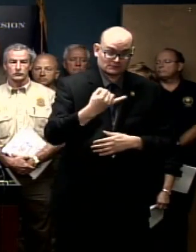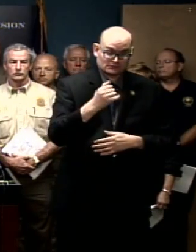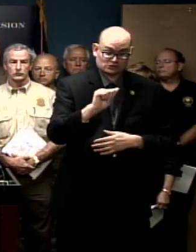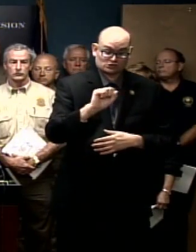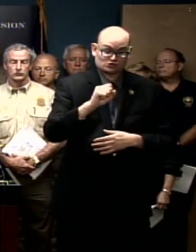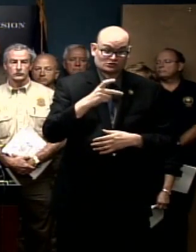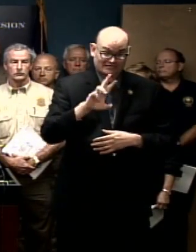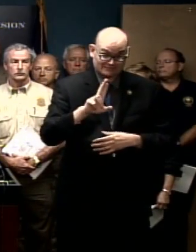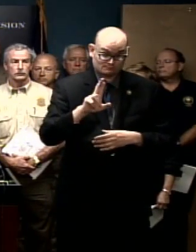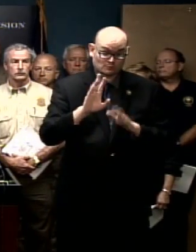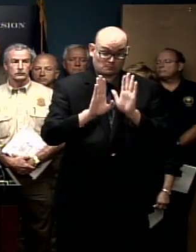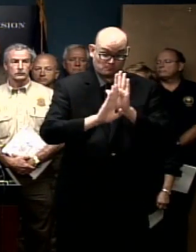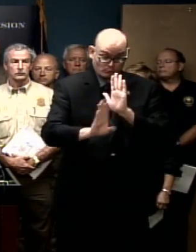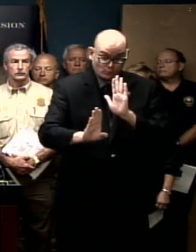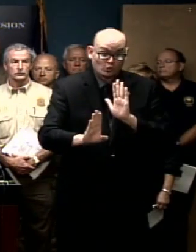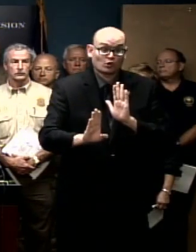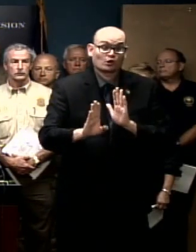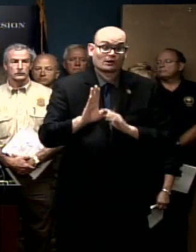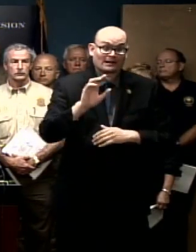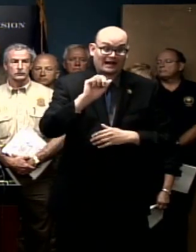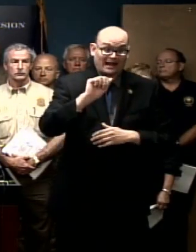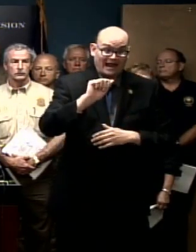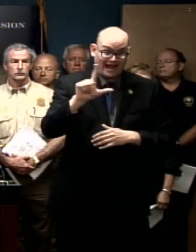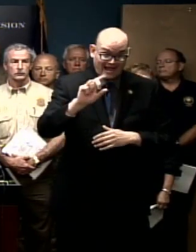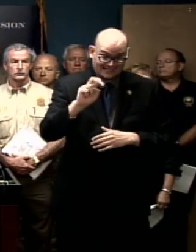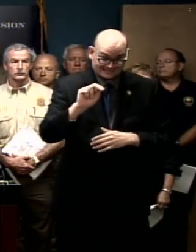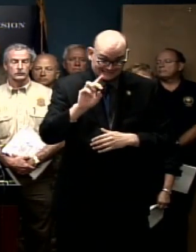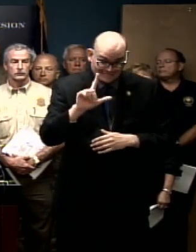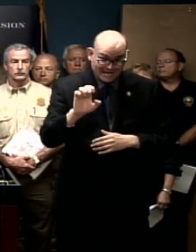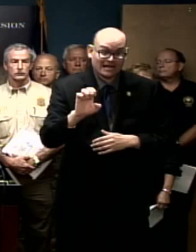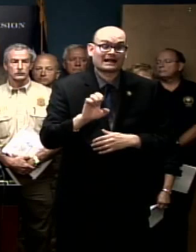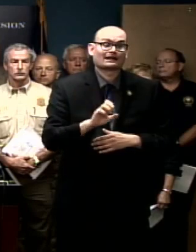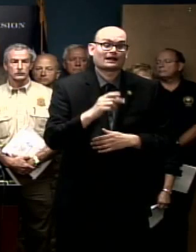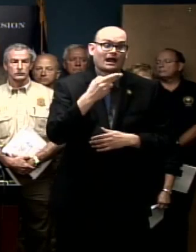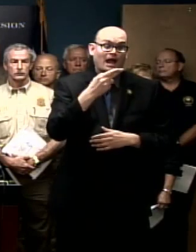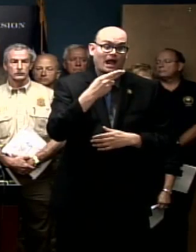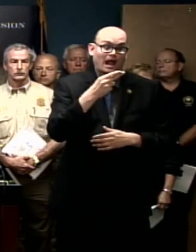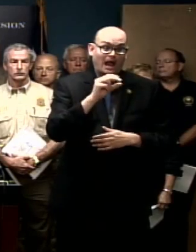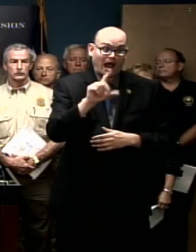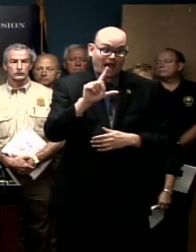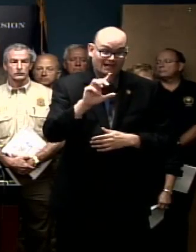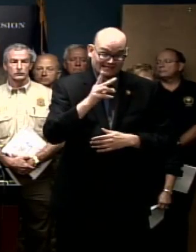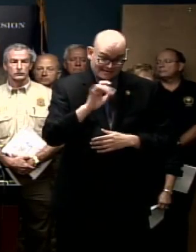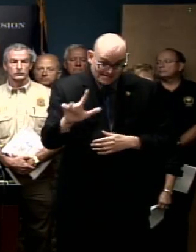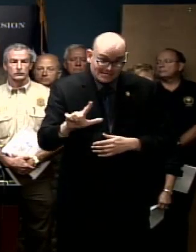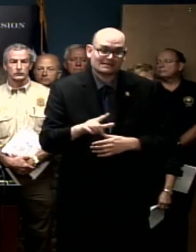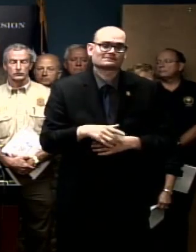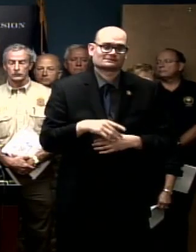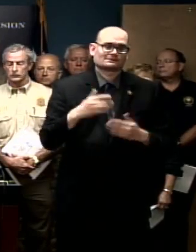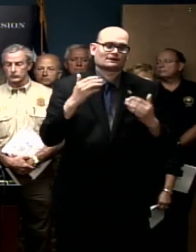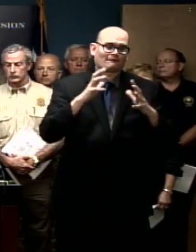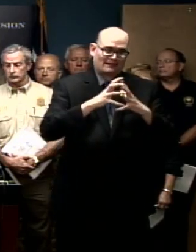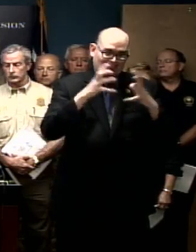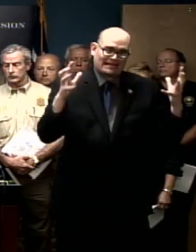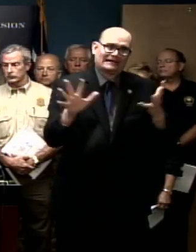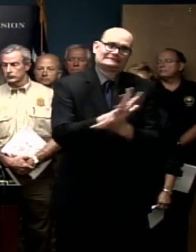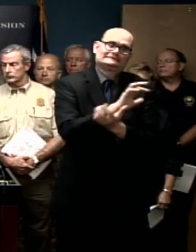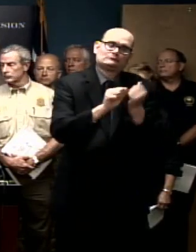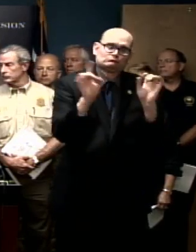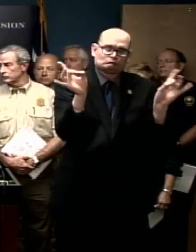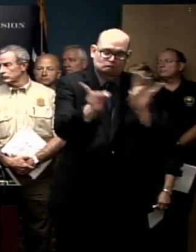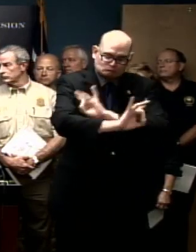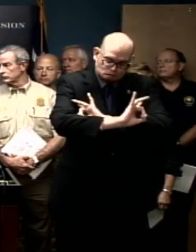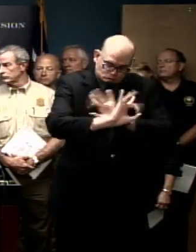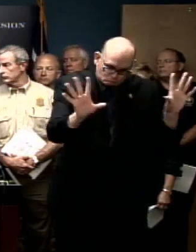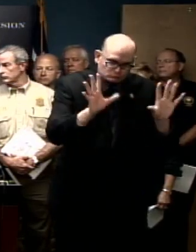Colleton, Allendale, Bamberg, and the Holly Hill area. But to give you more details, because there's a lot to say about the road situations, I'm